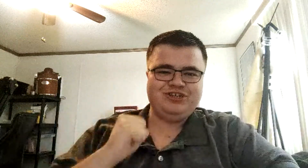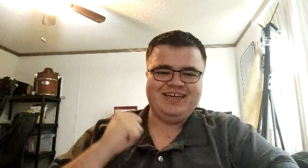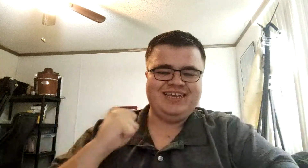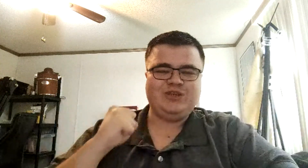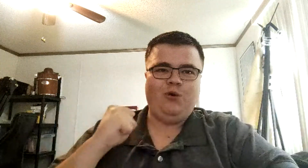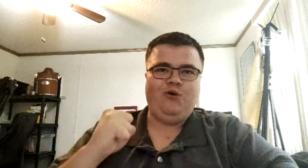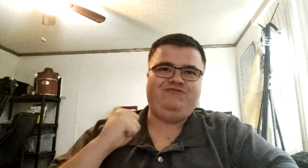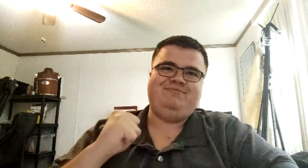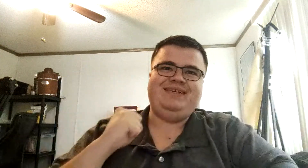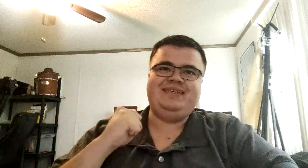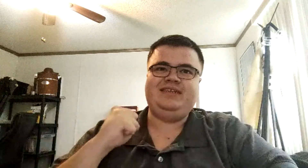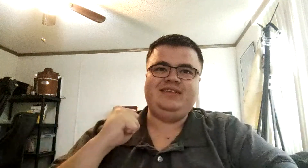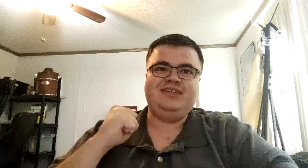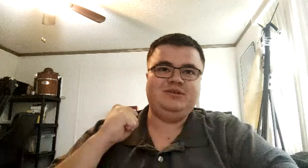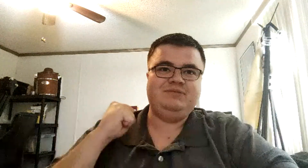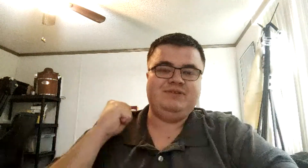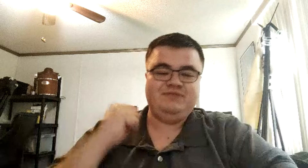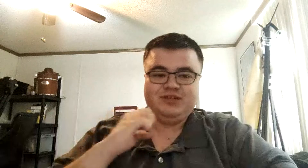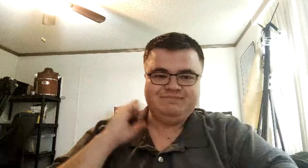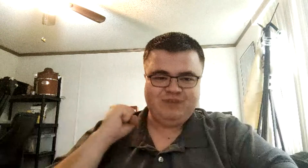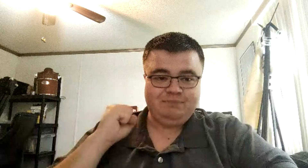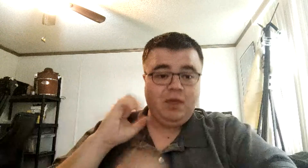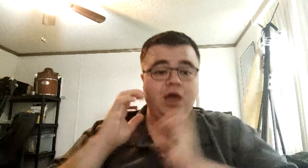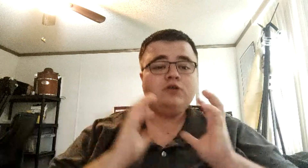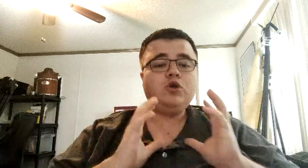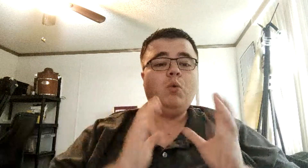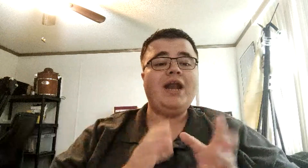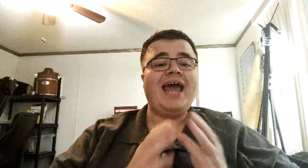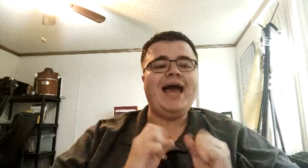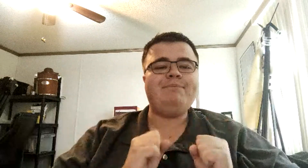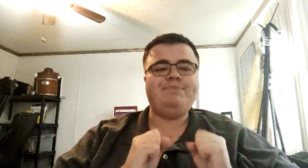Unfortunately, it's hard for me to say this. It was just, so what happened?